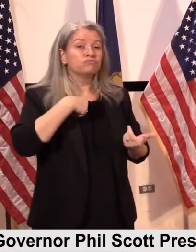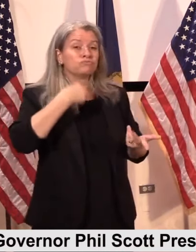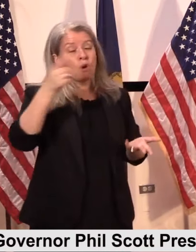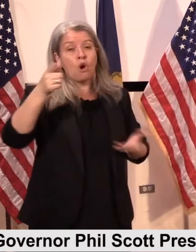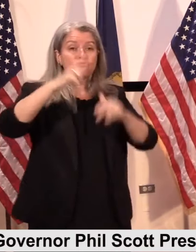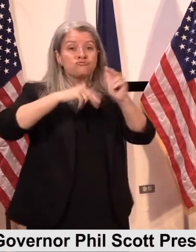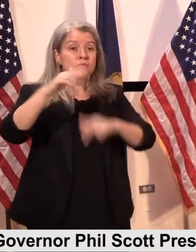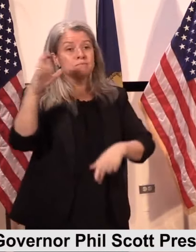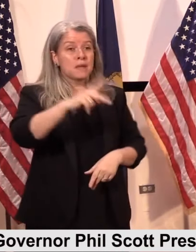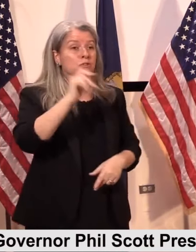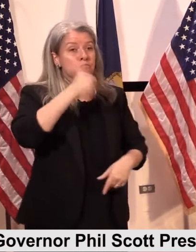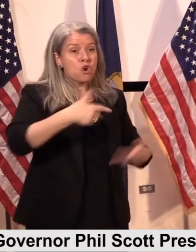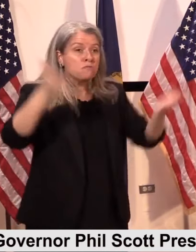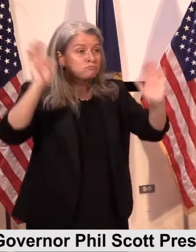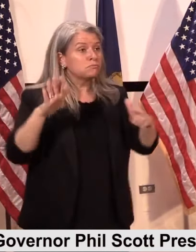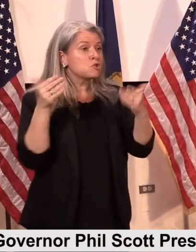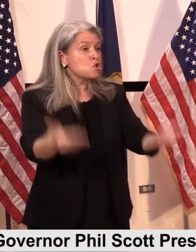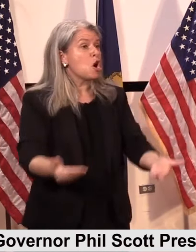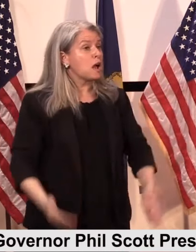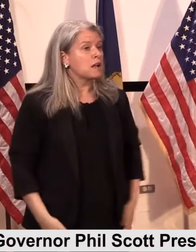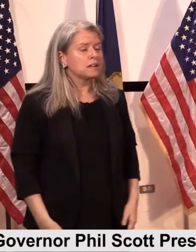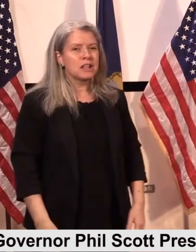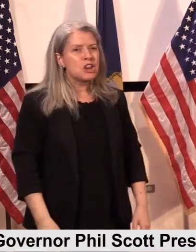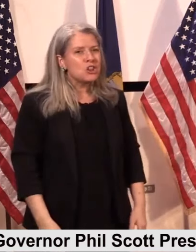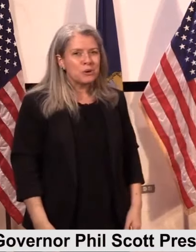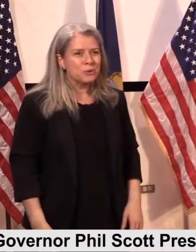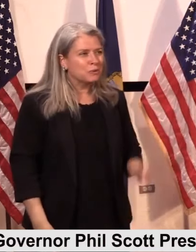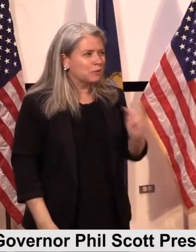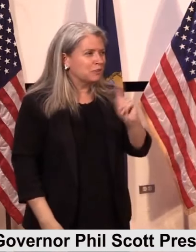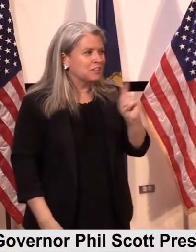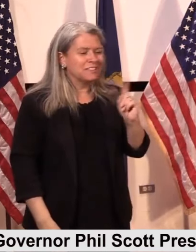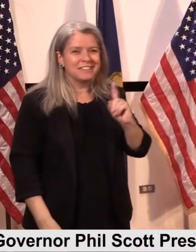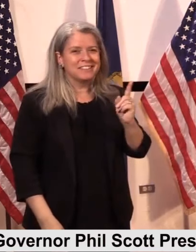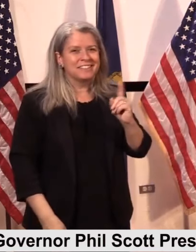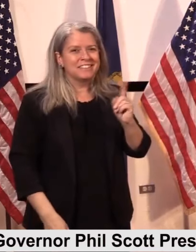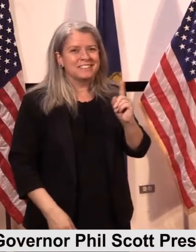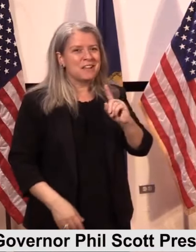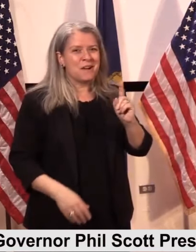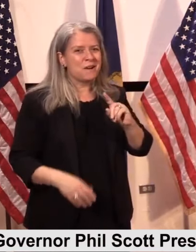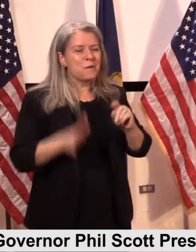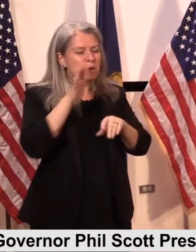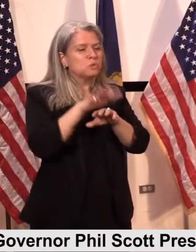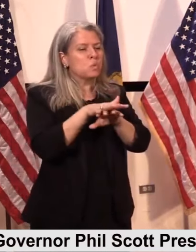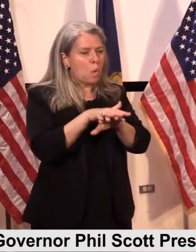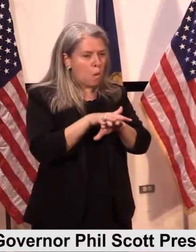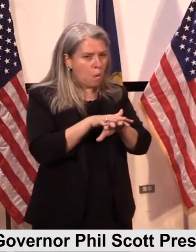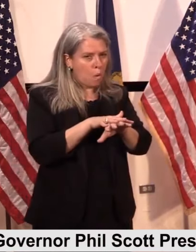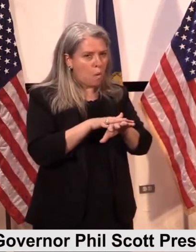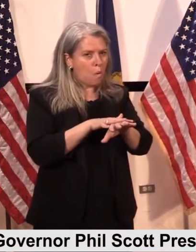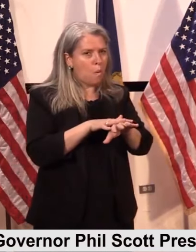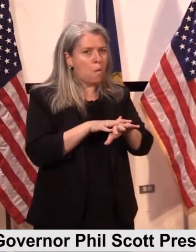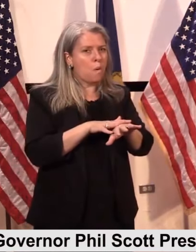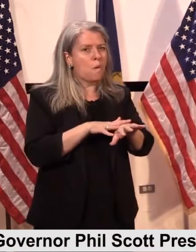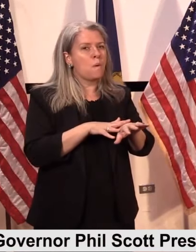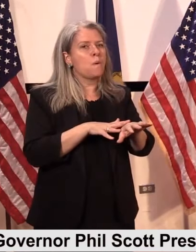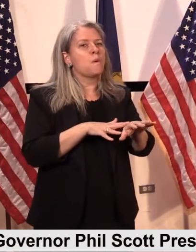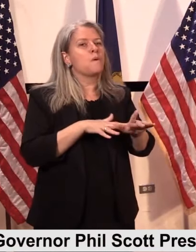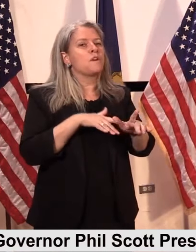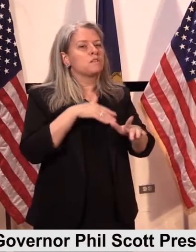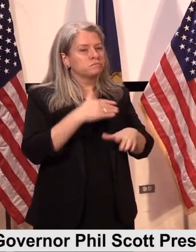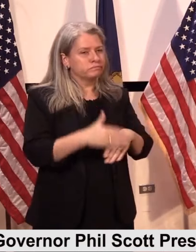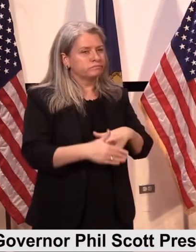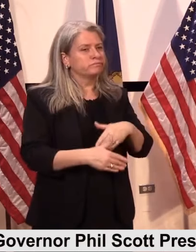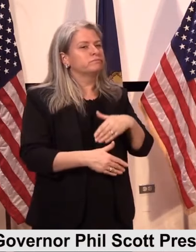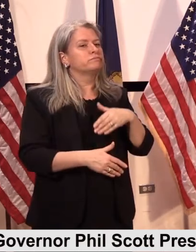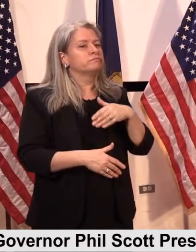back to work tomorrow. We're going to provide for a phased-in approach of some way. We're engaging with the contractors,